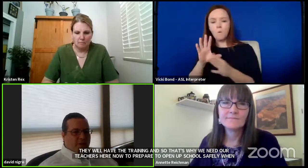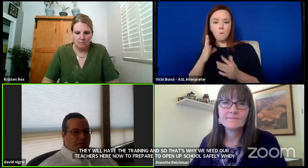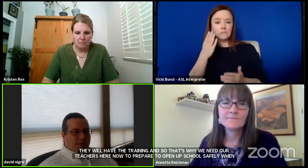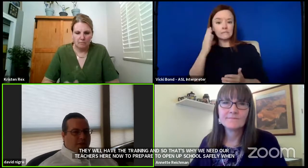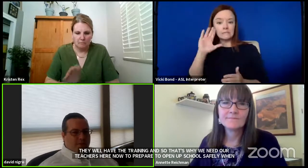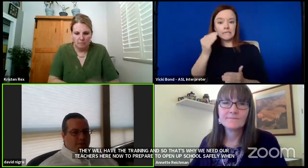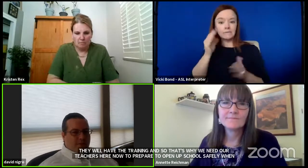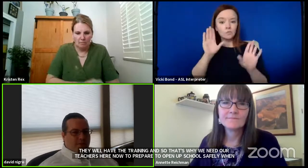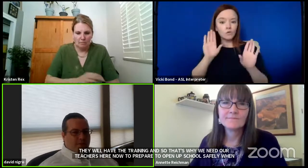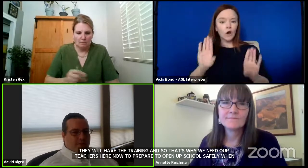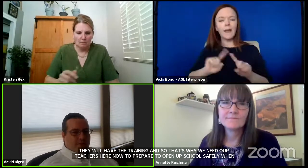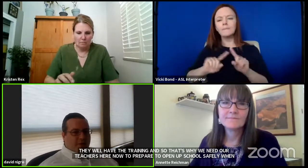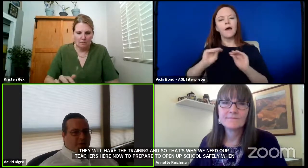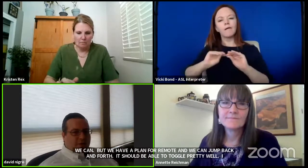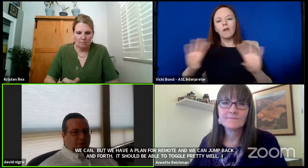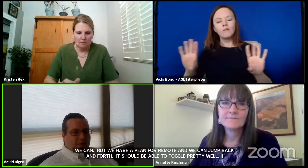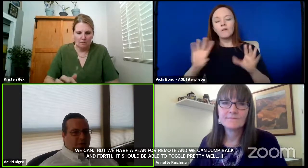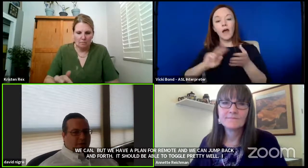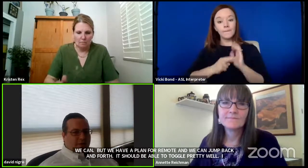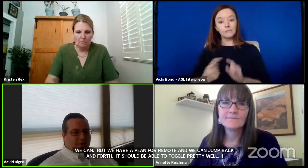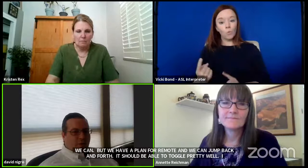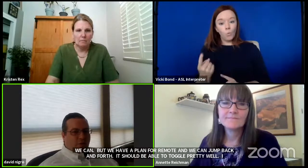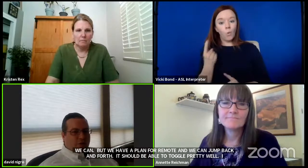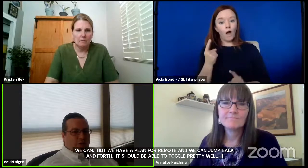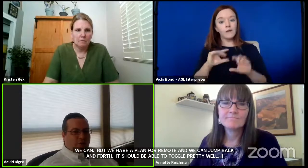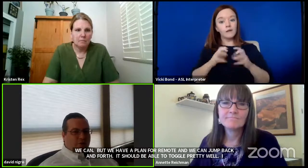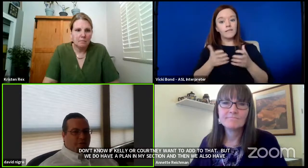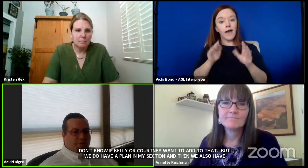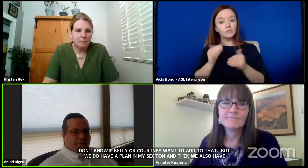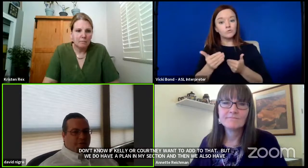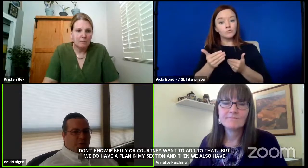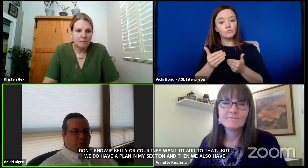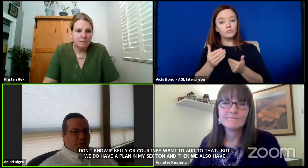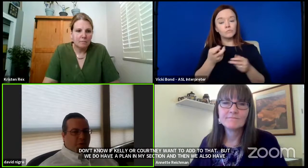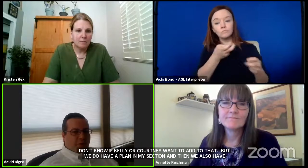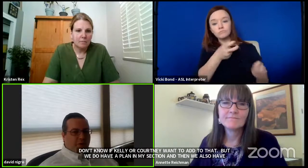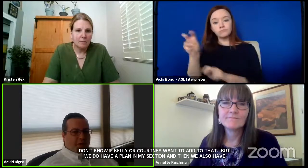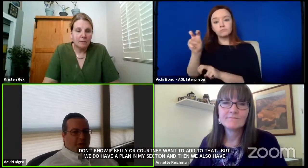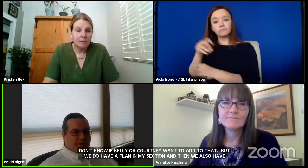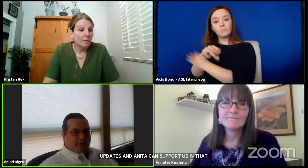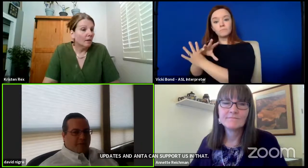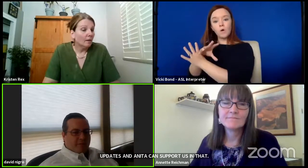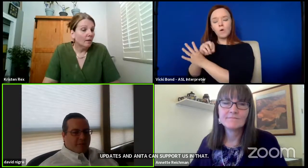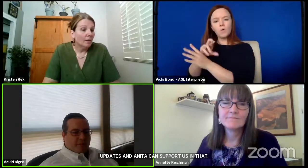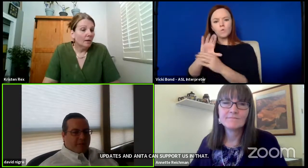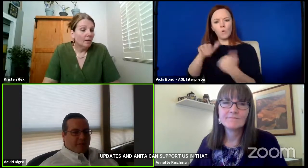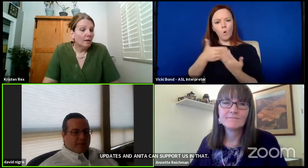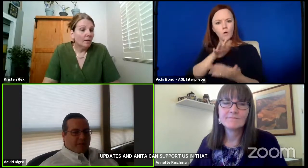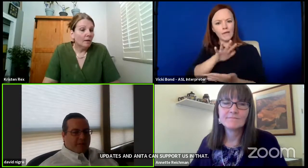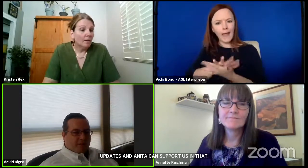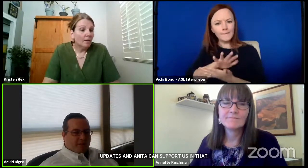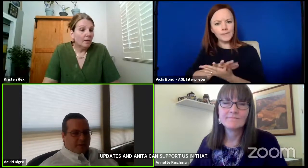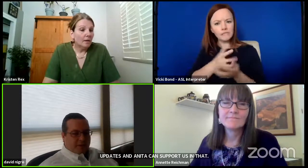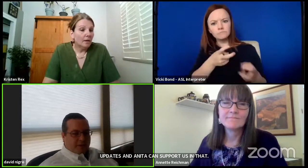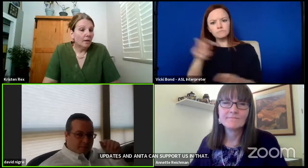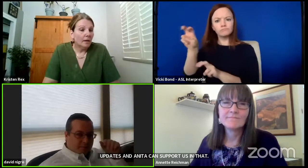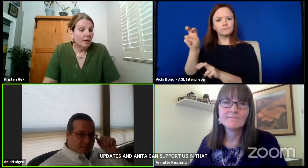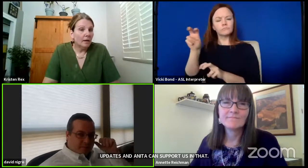one classroom, or are we saying the whole school or the whole campus if we're talking about the on-site